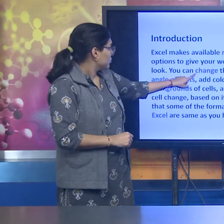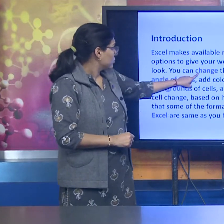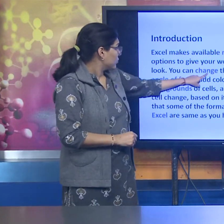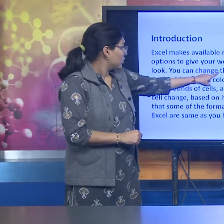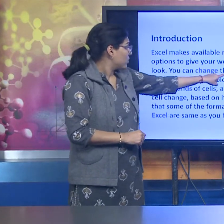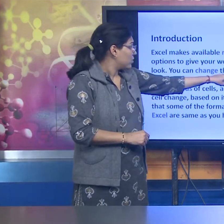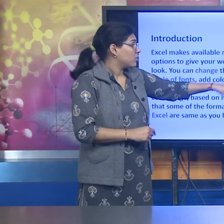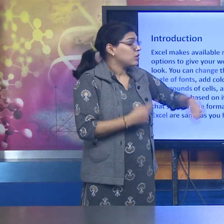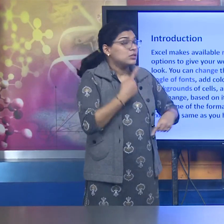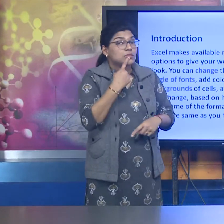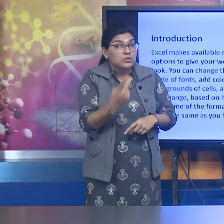to the border,